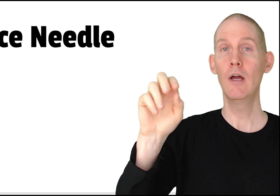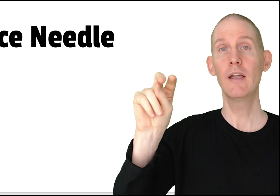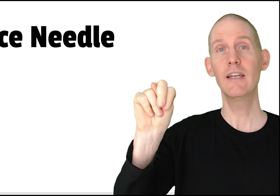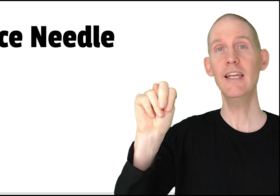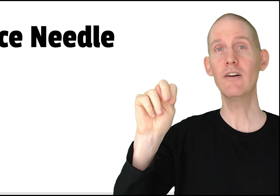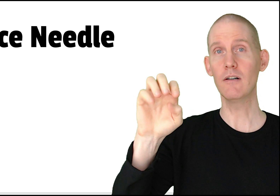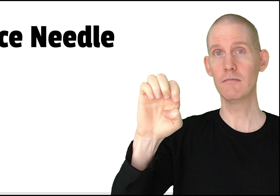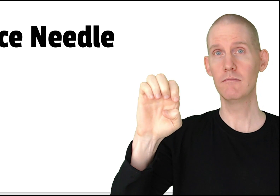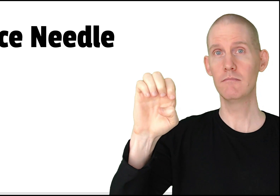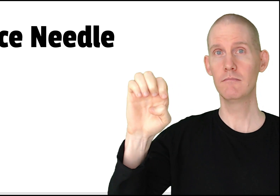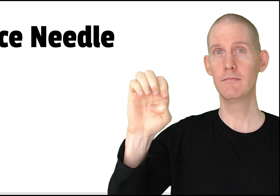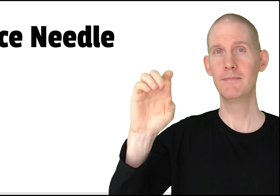needle.